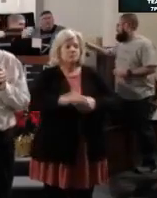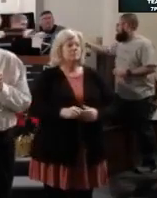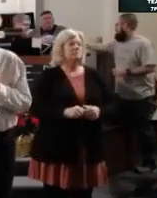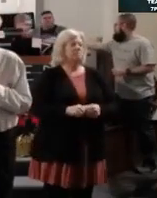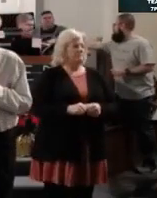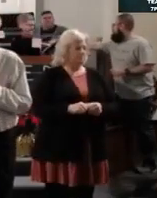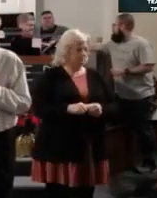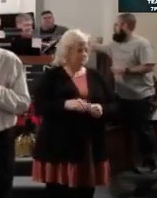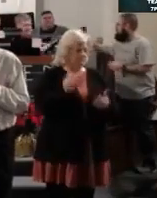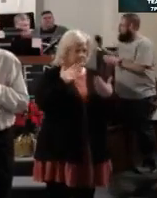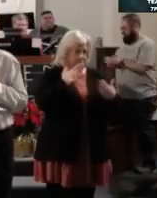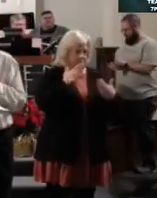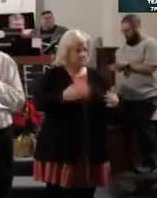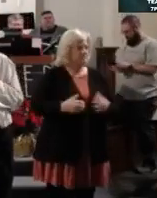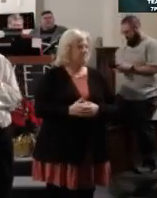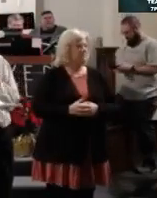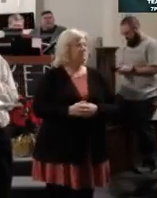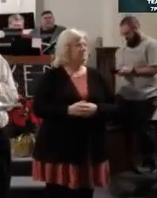All right, thank you.